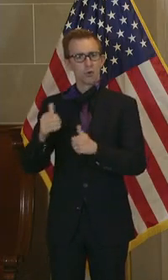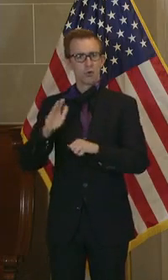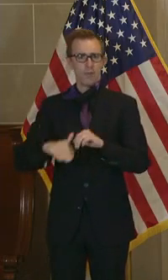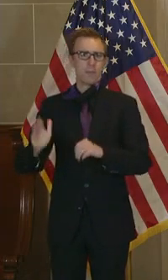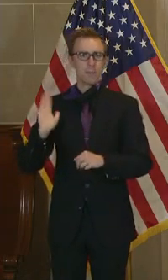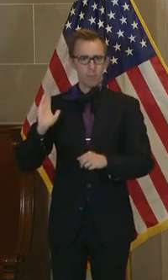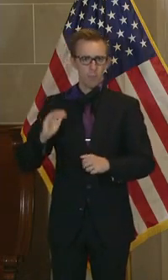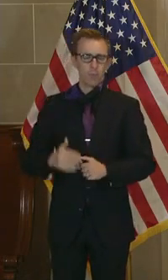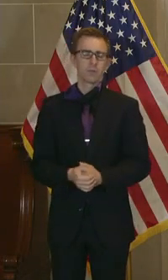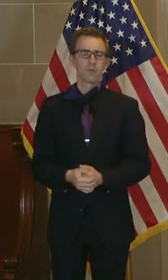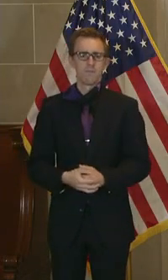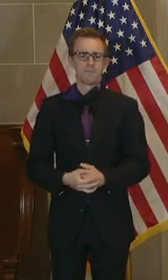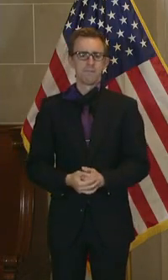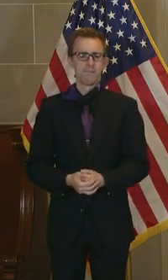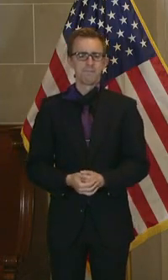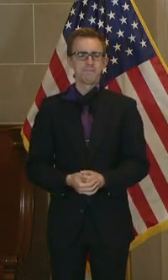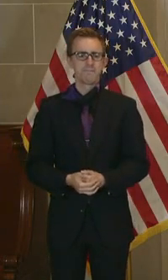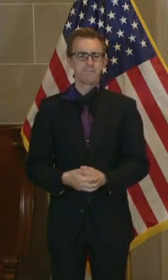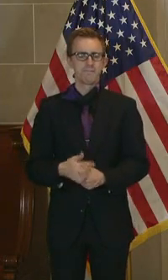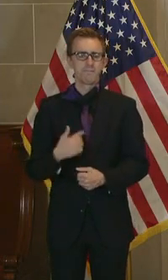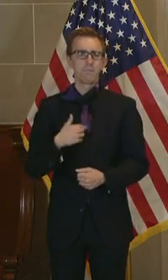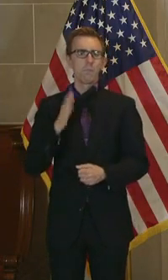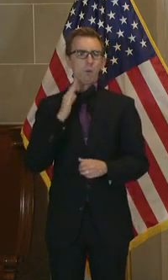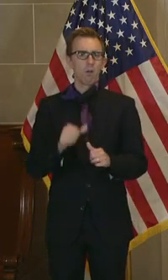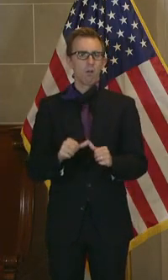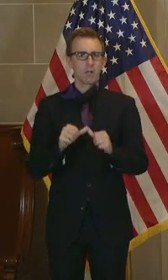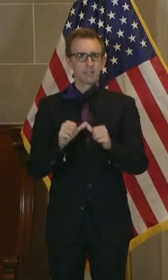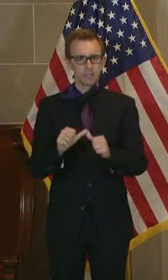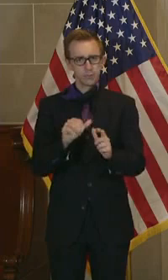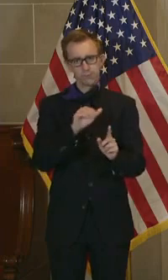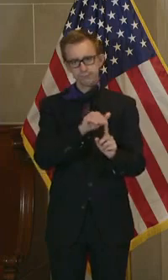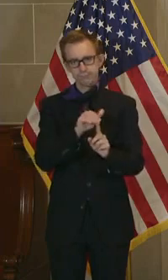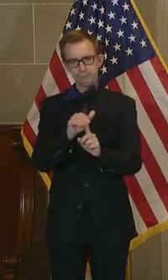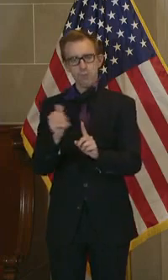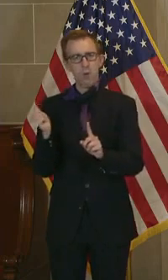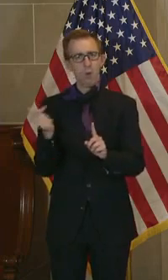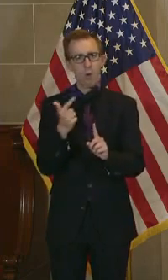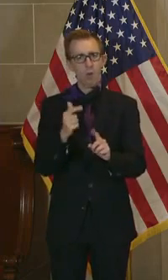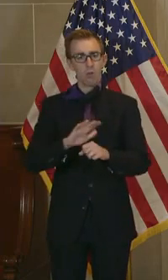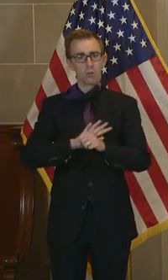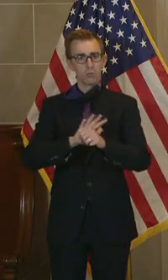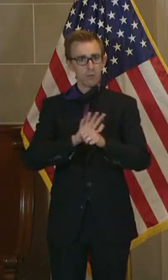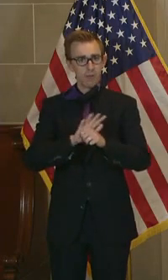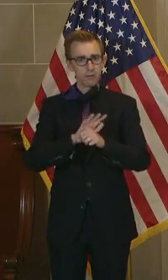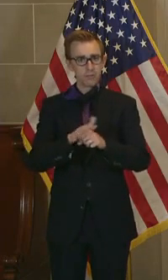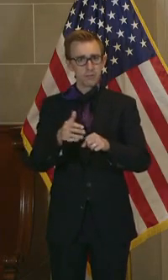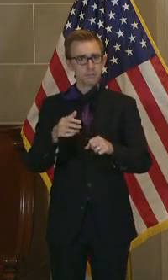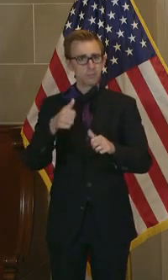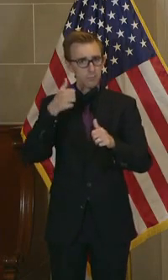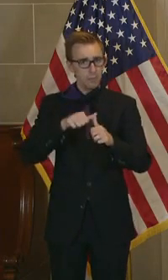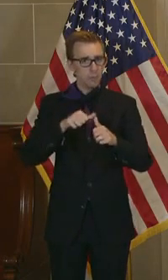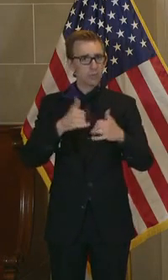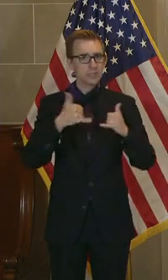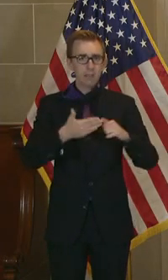before. But I will continue to remind everyone that COVID-19 is still